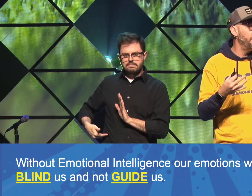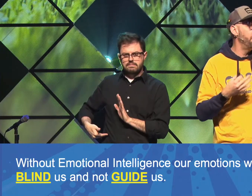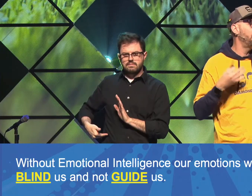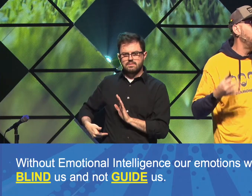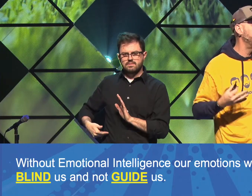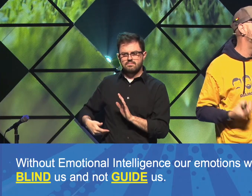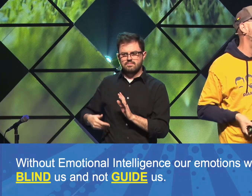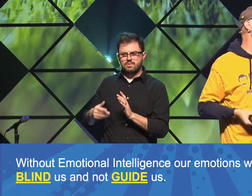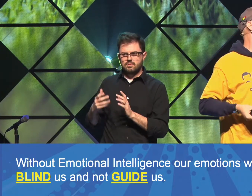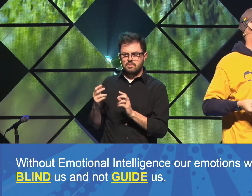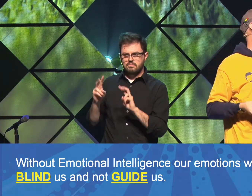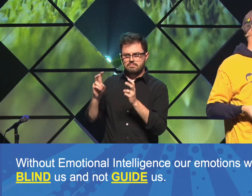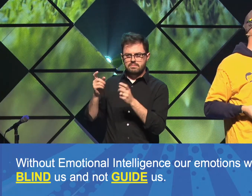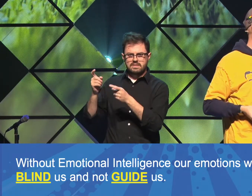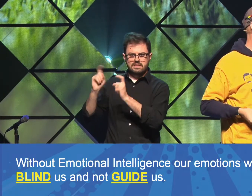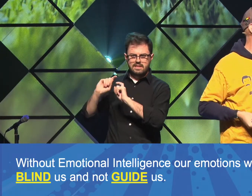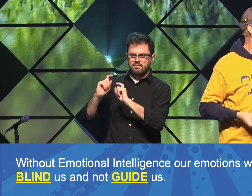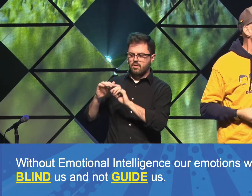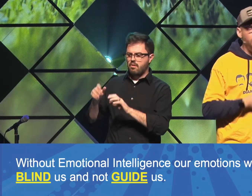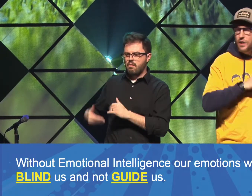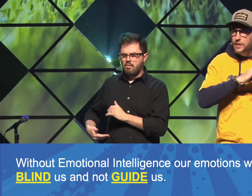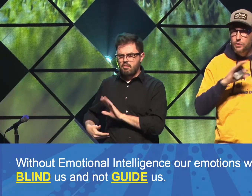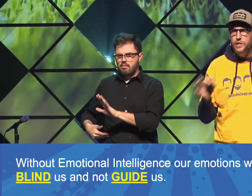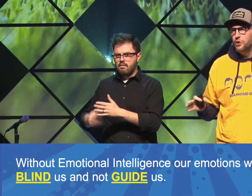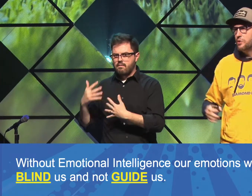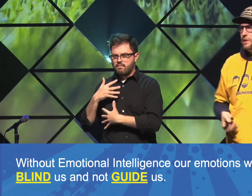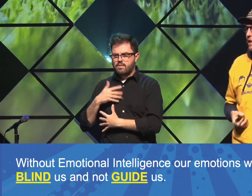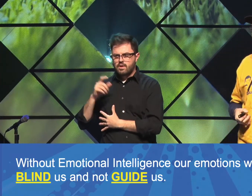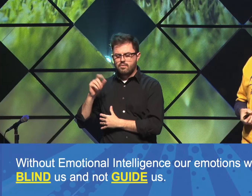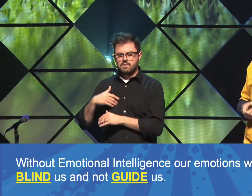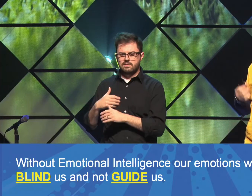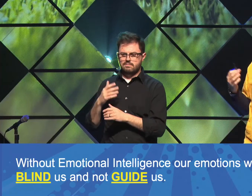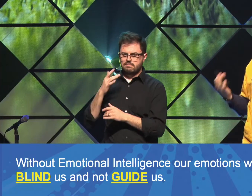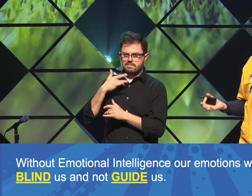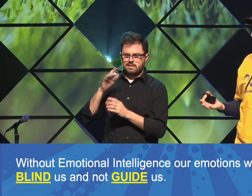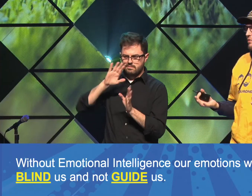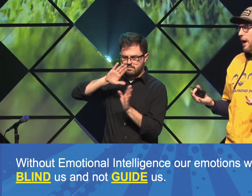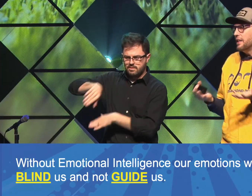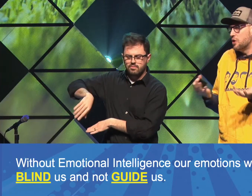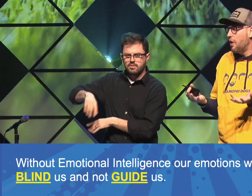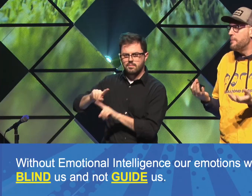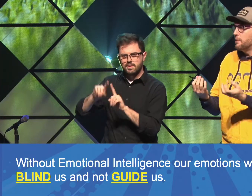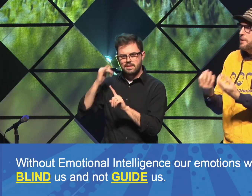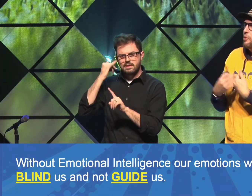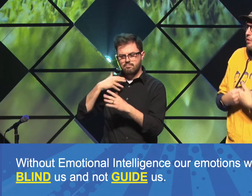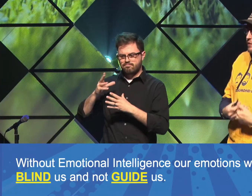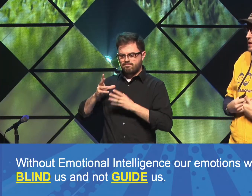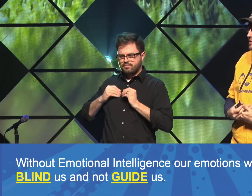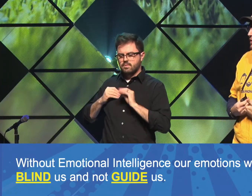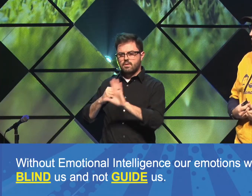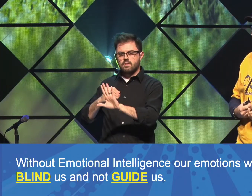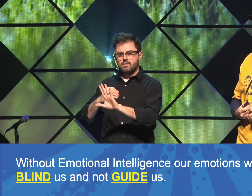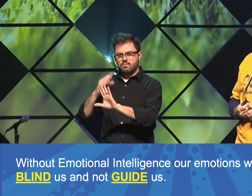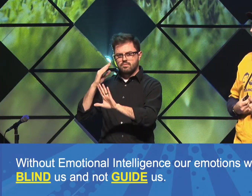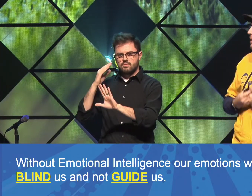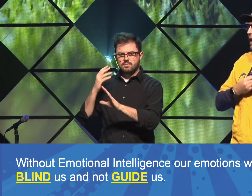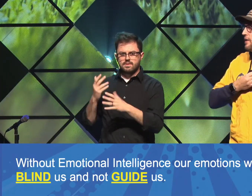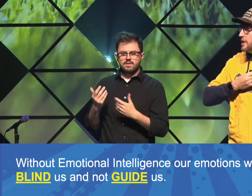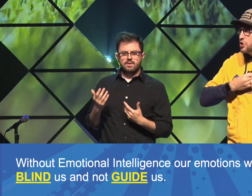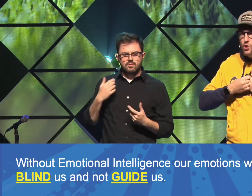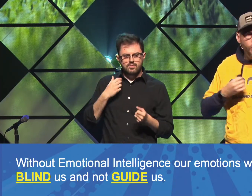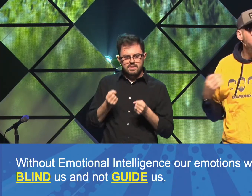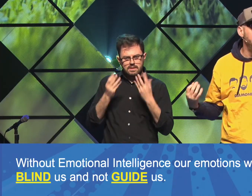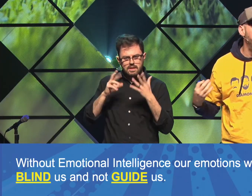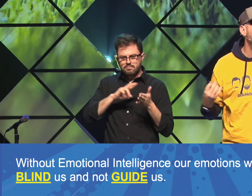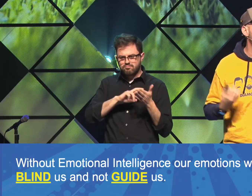of fear, but a lot of times we dismiss it. And all kinds of research was done around violent crimes and people who were victims of violent crimes. And